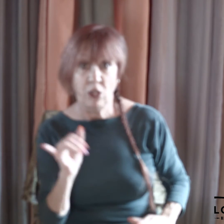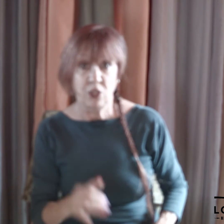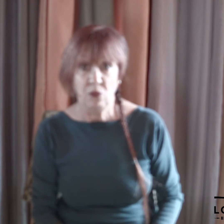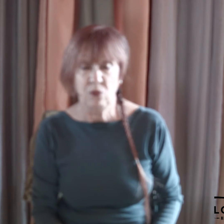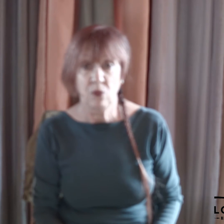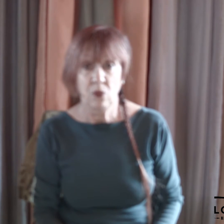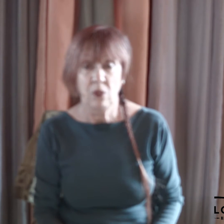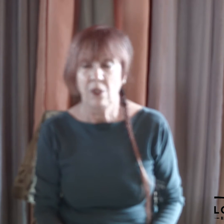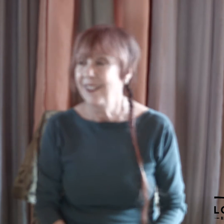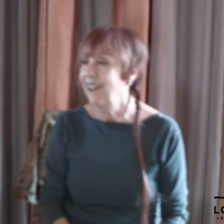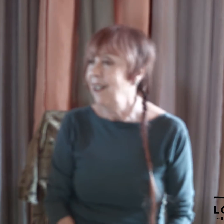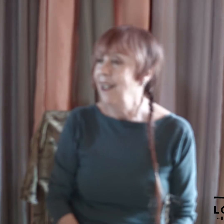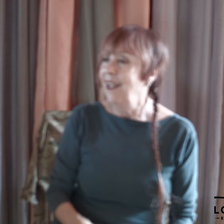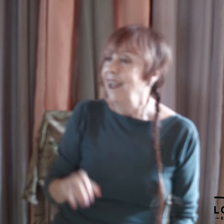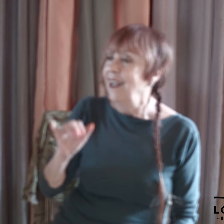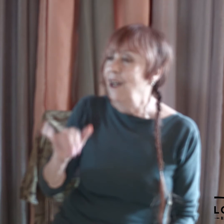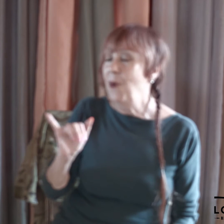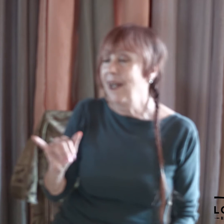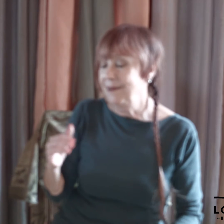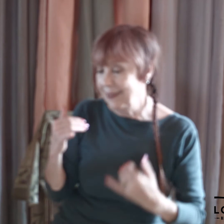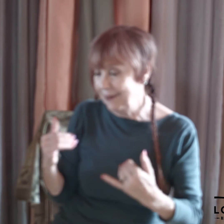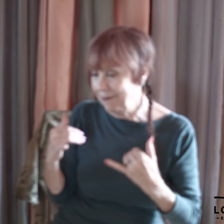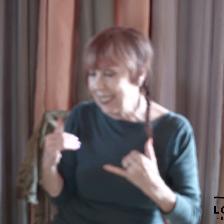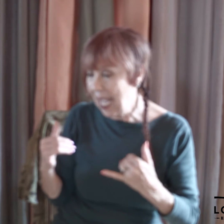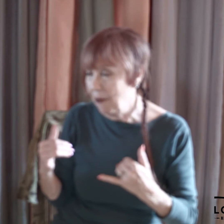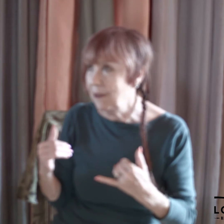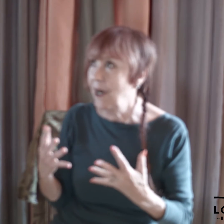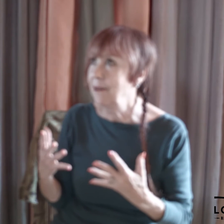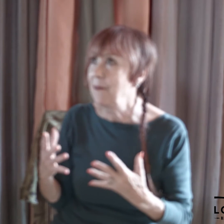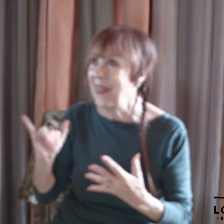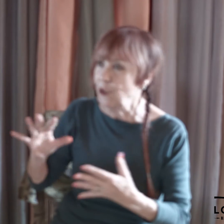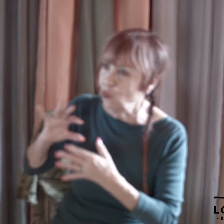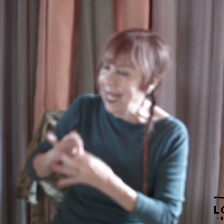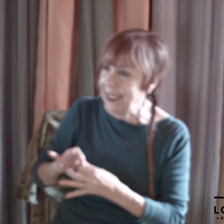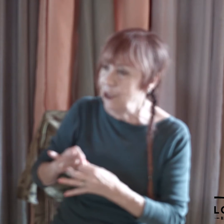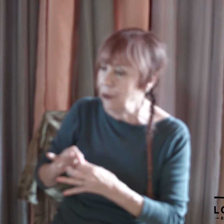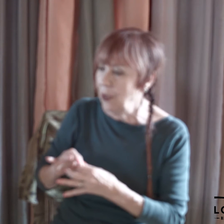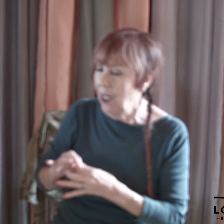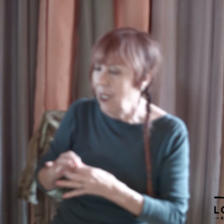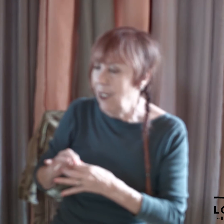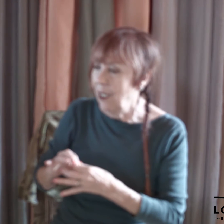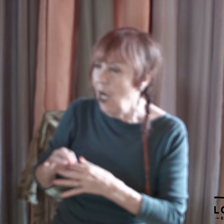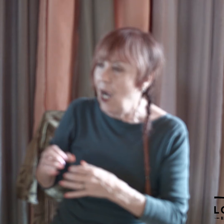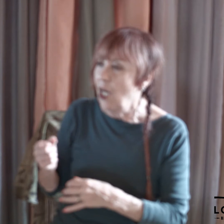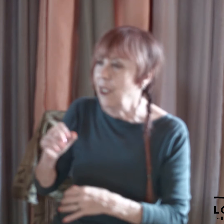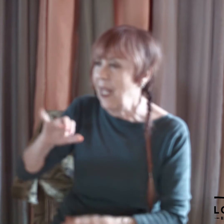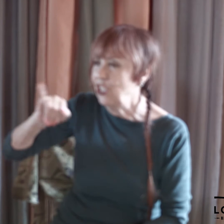you expressed all this brings me back to fully understanding why in that speech of John F. Kennedy meant so much